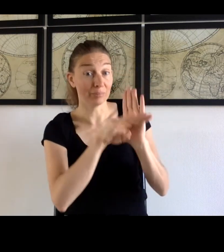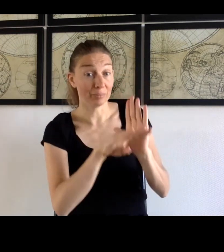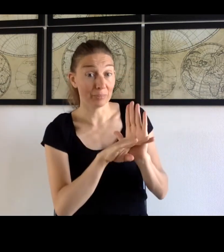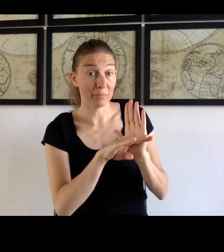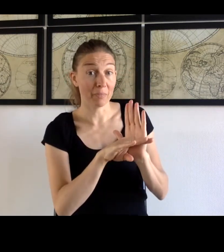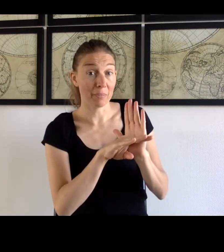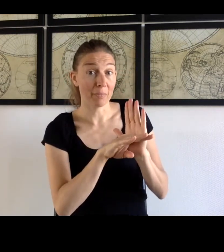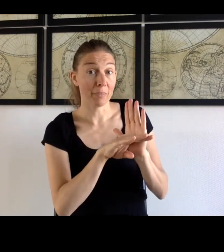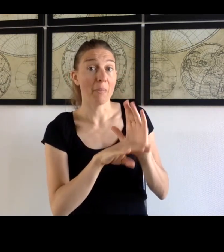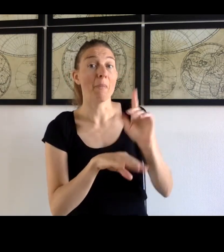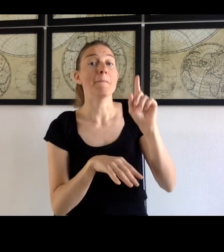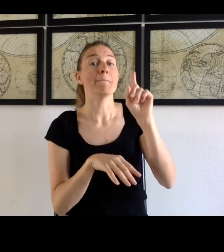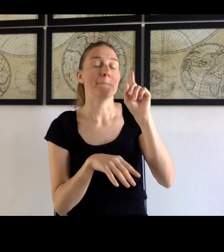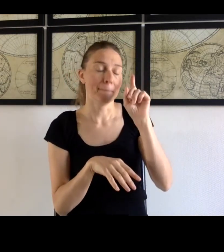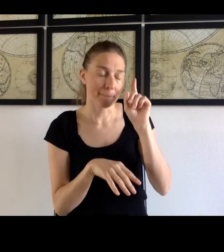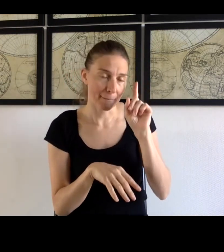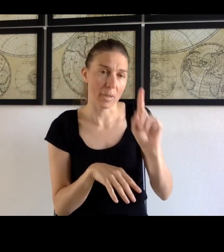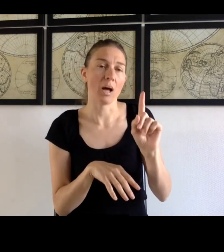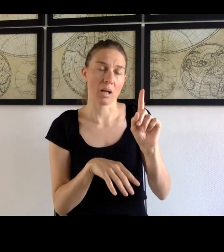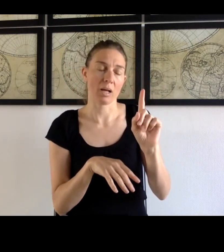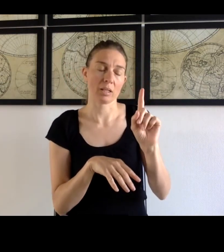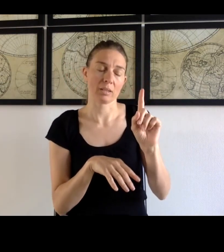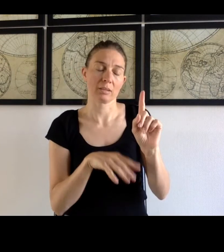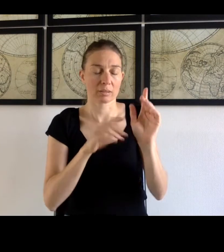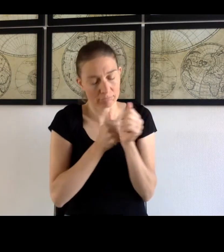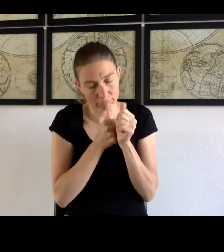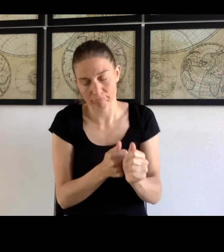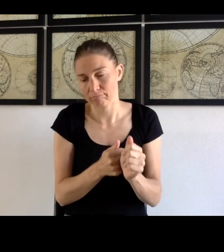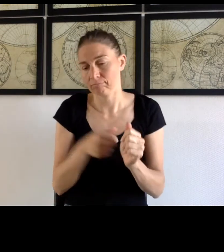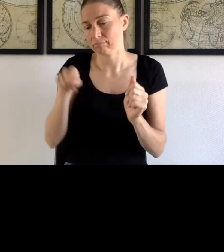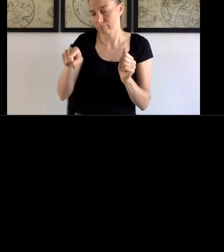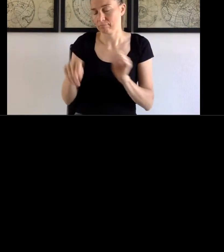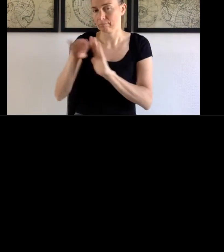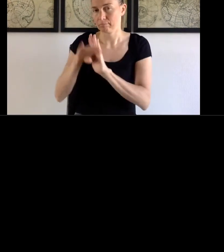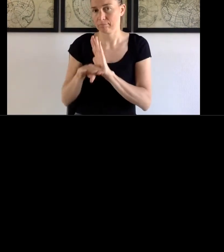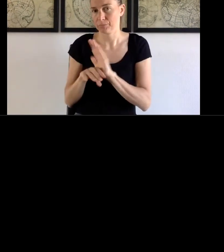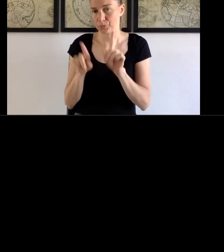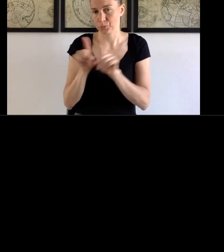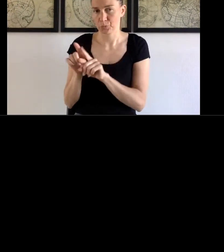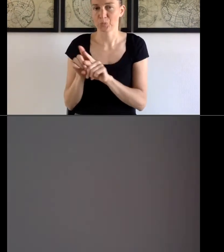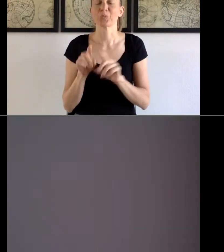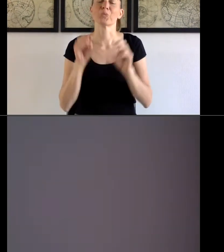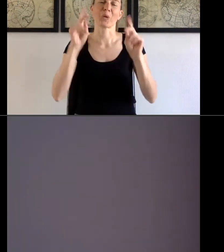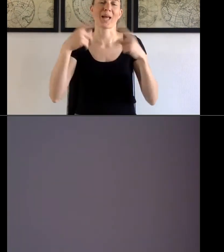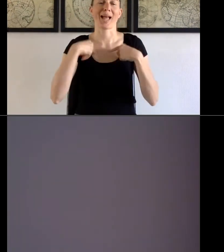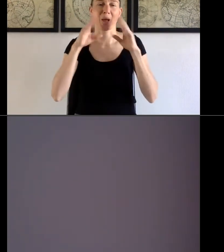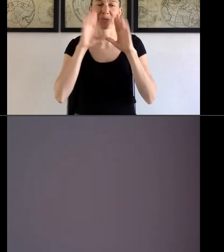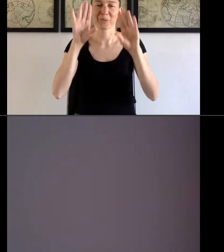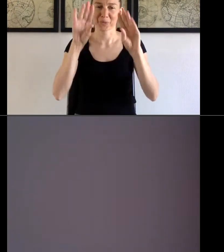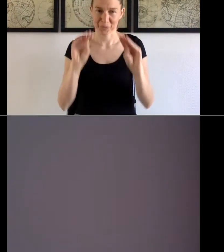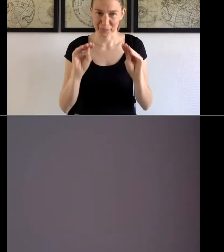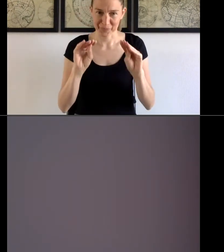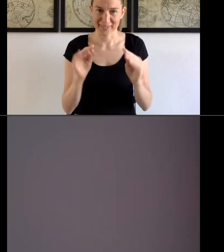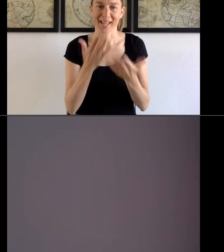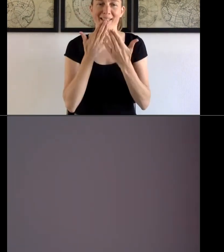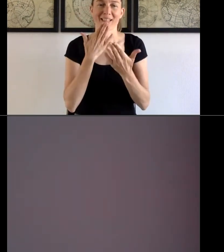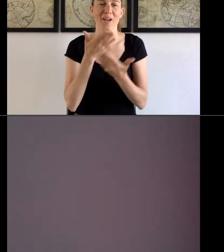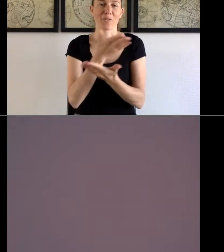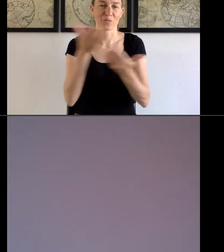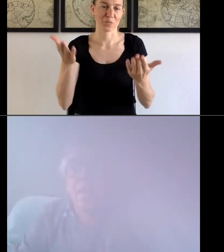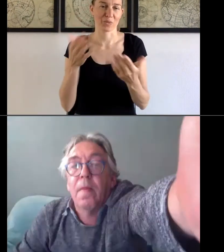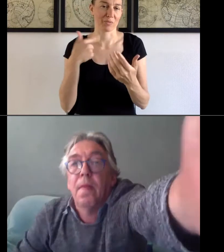comply with all of these parameters. And with that, I stop, and I thank you very much for the opportunity, and I'm open to questions.